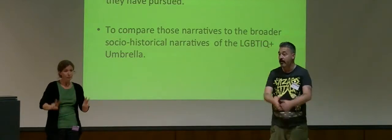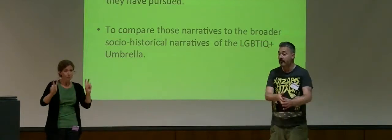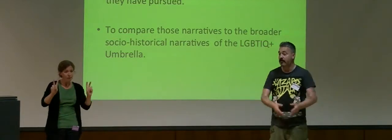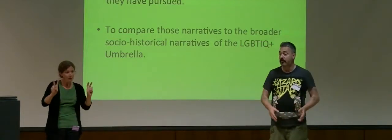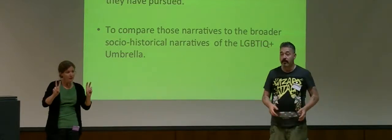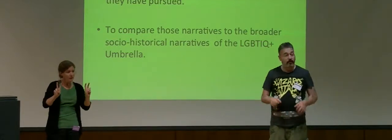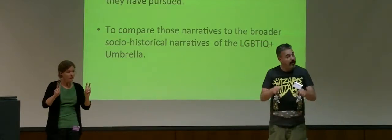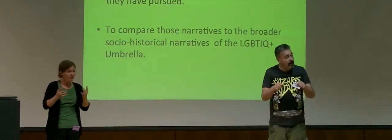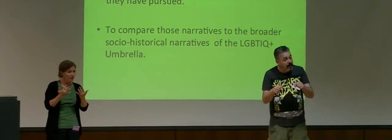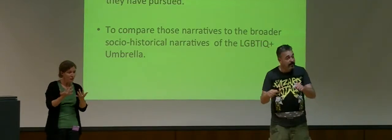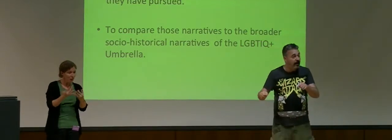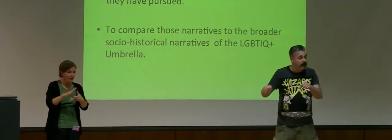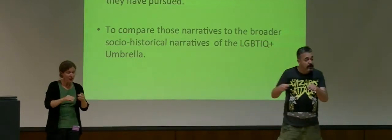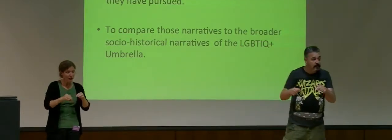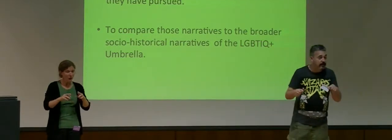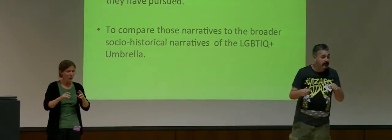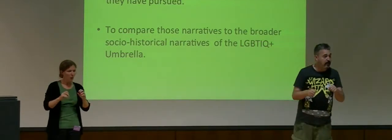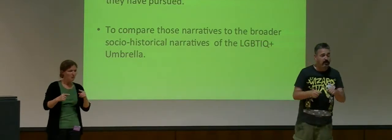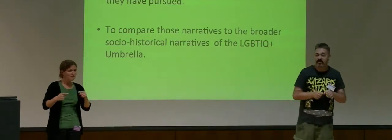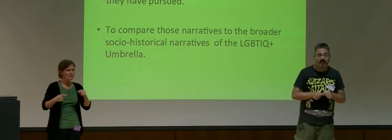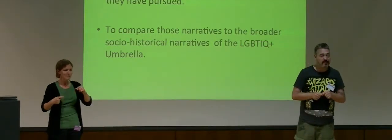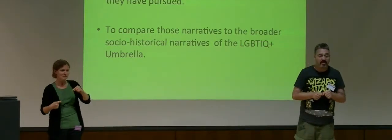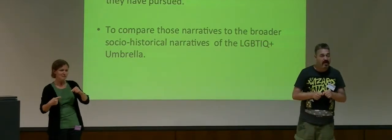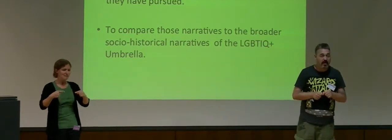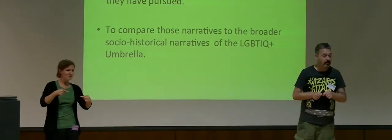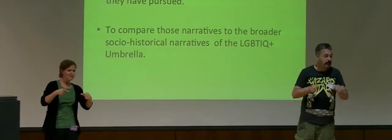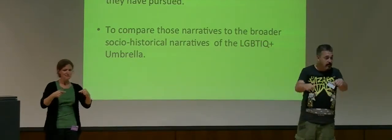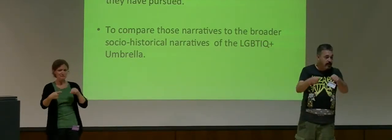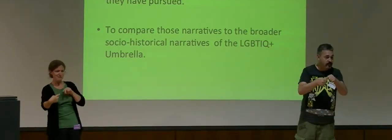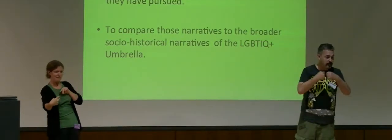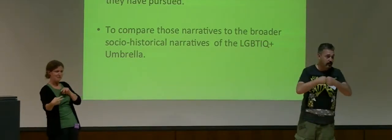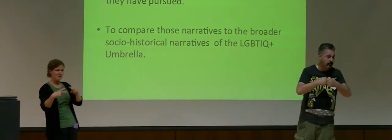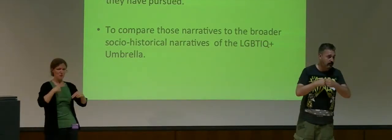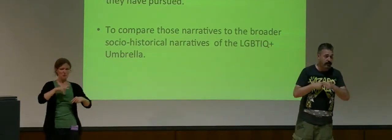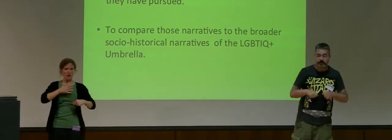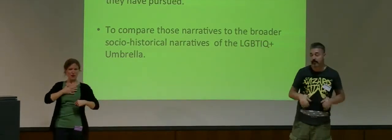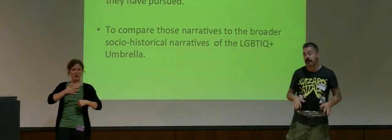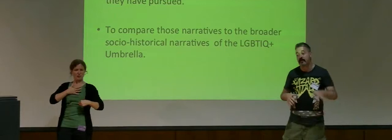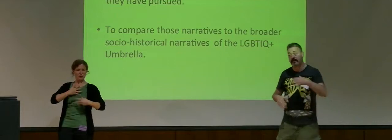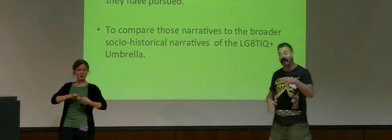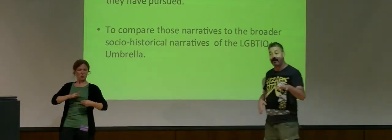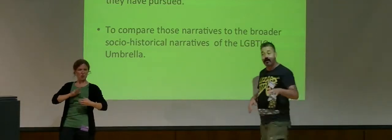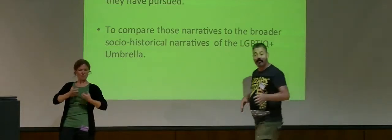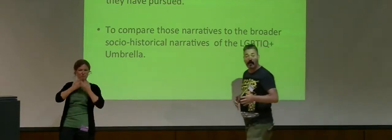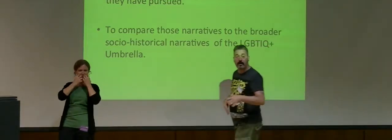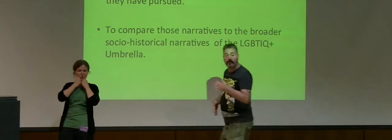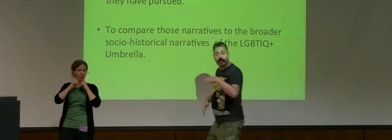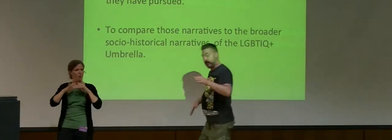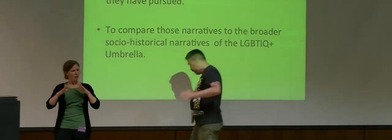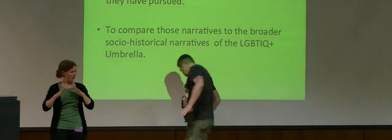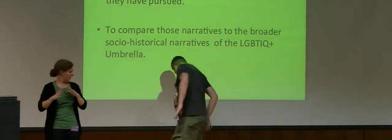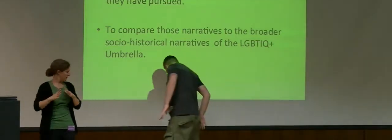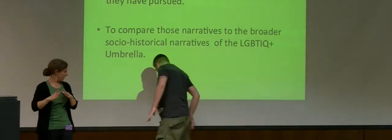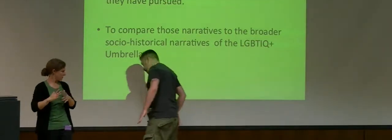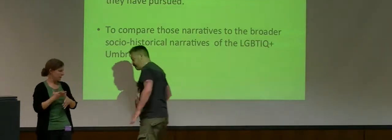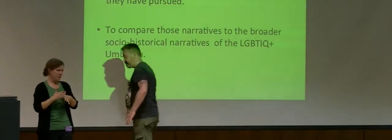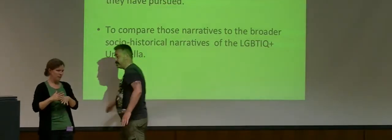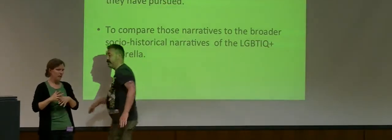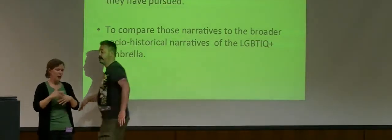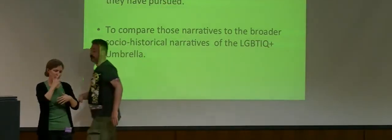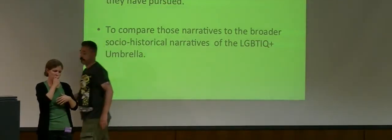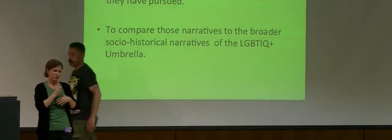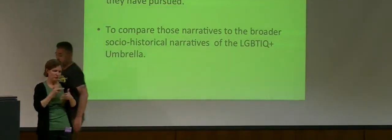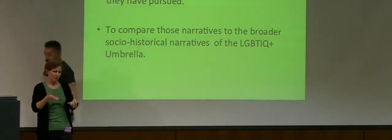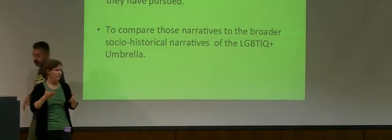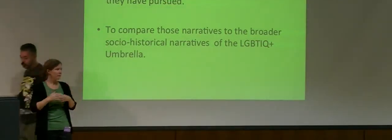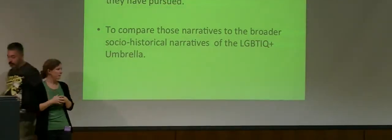storytelling fire? Or are we all kind of like a different kind of going, no, this is my story. So that's kind of the kind of things that I'm